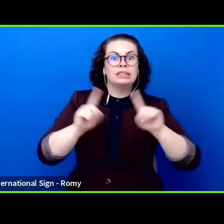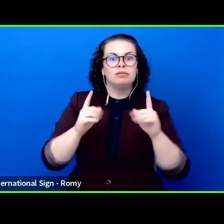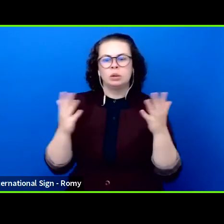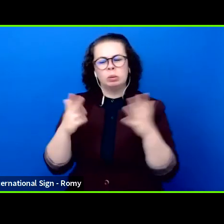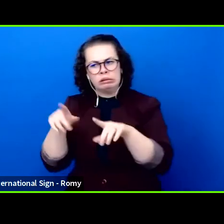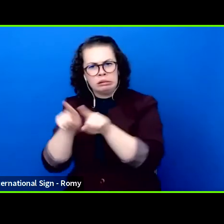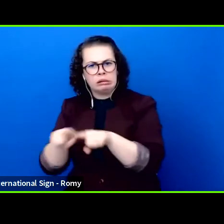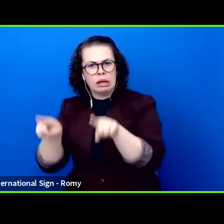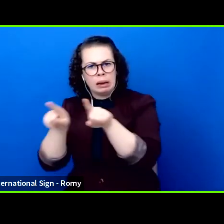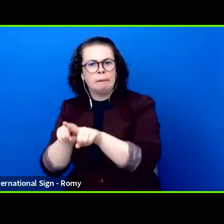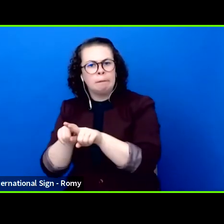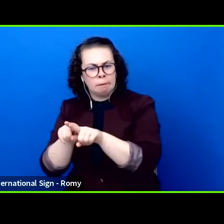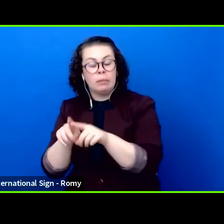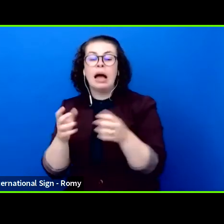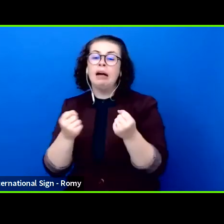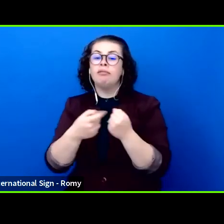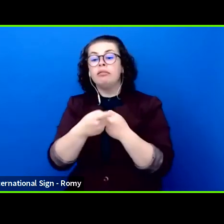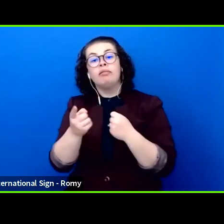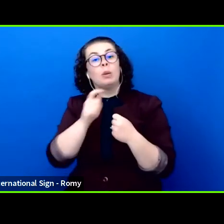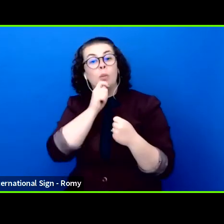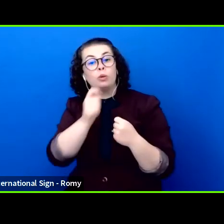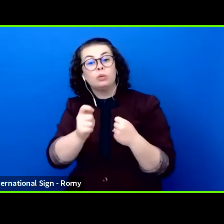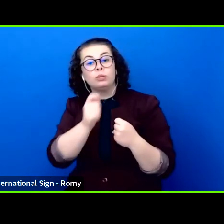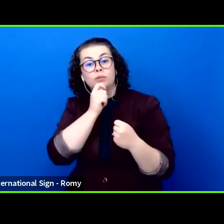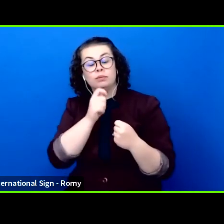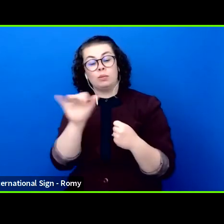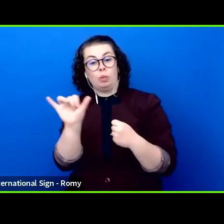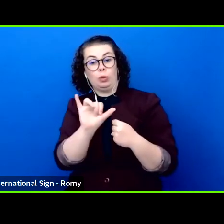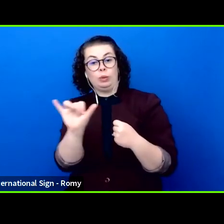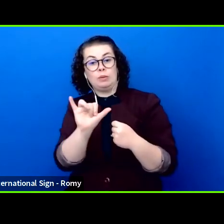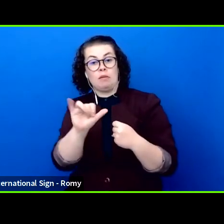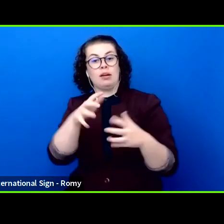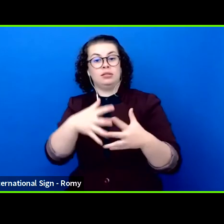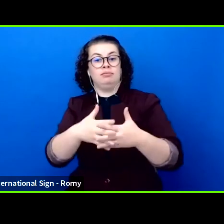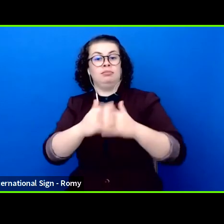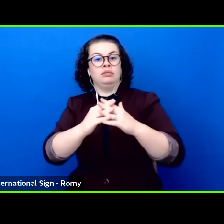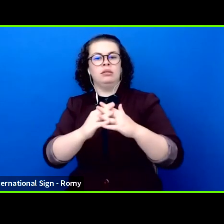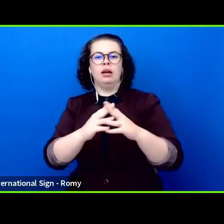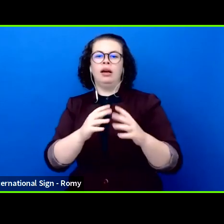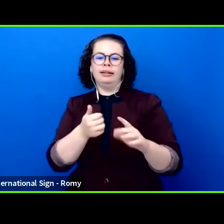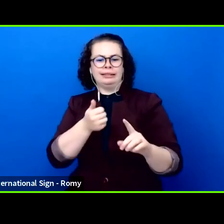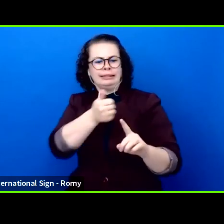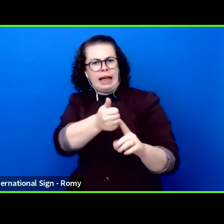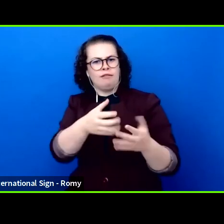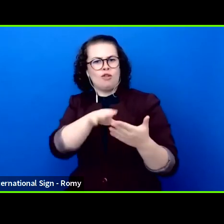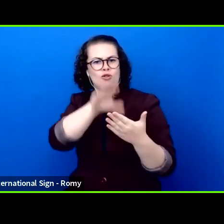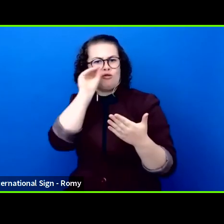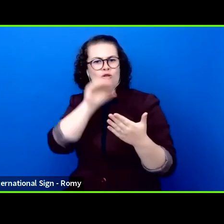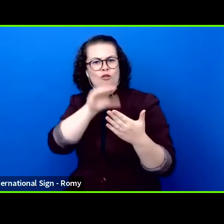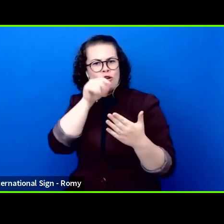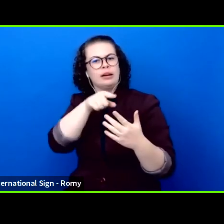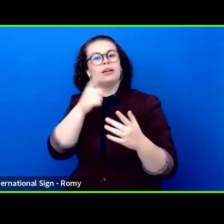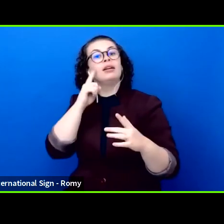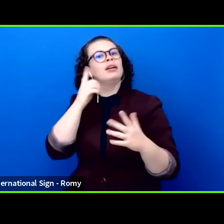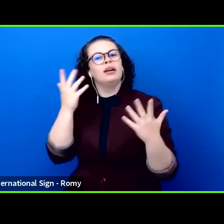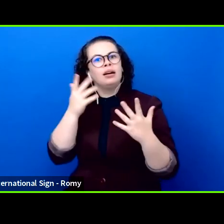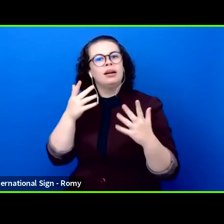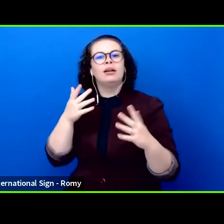of learning that Budapest students and teachers installed during their recent campaign for academic freedom